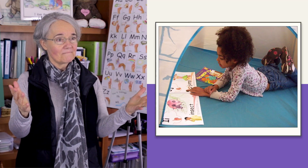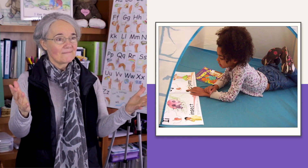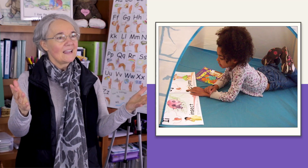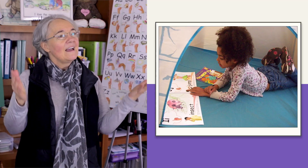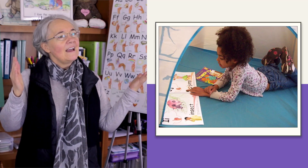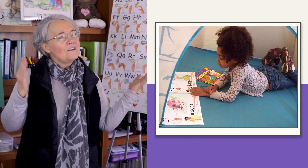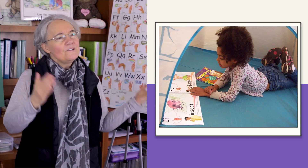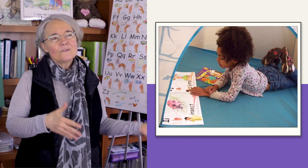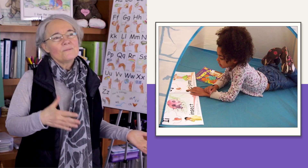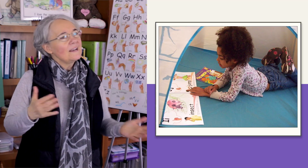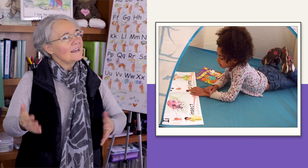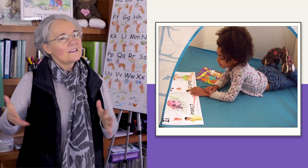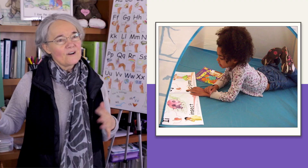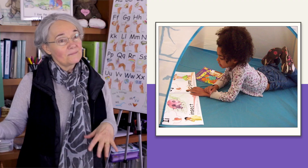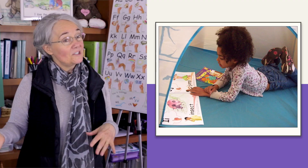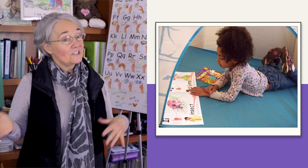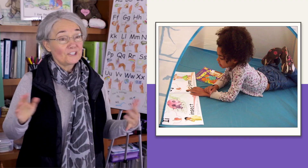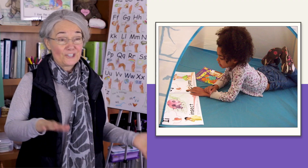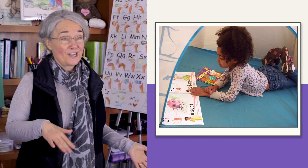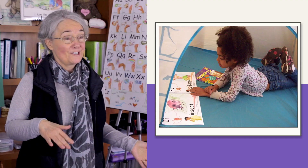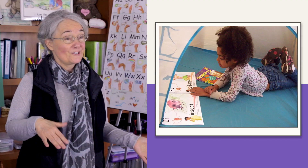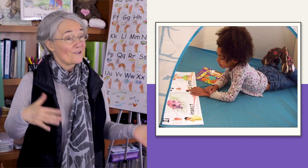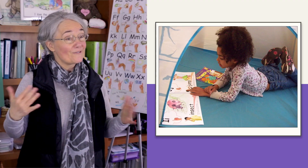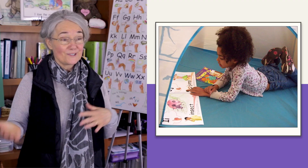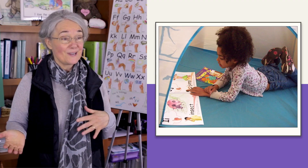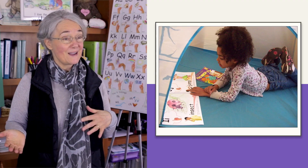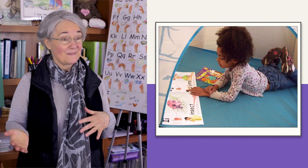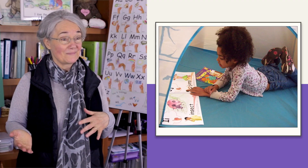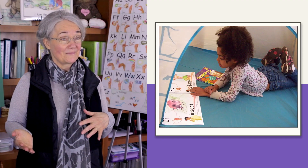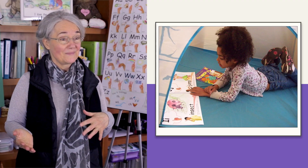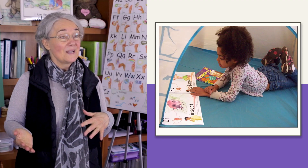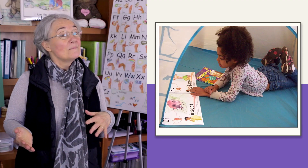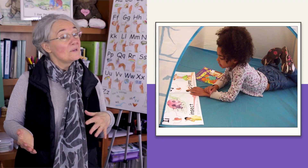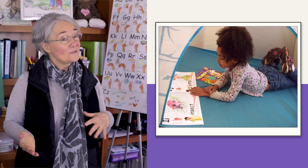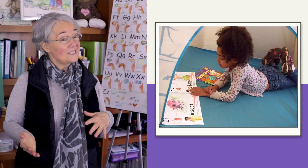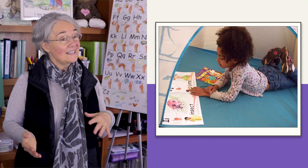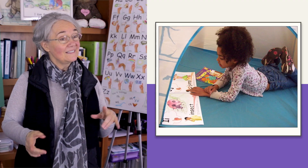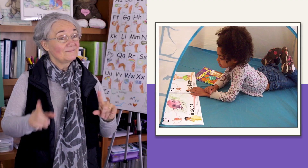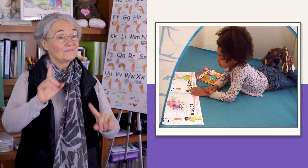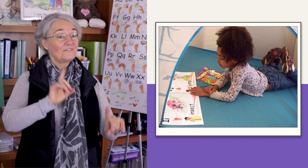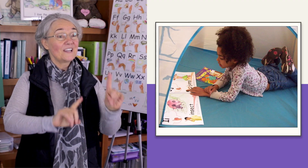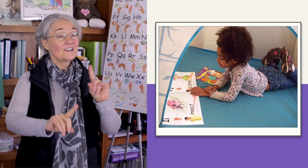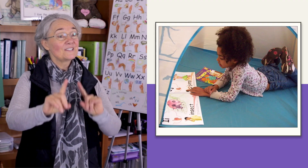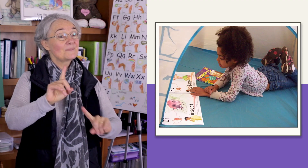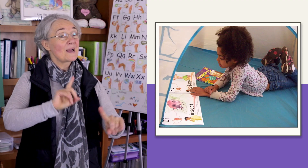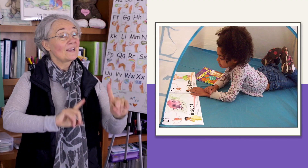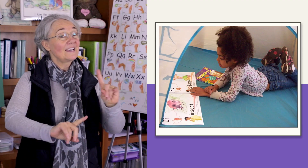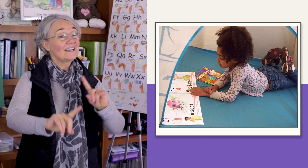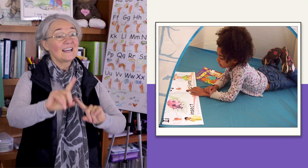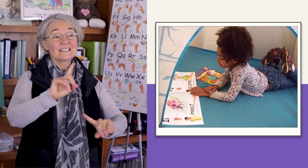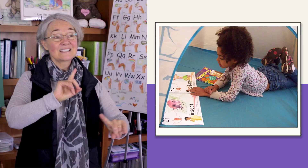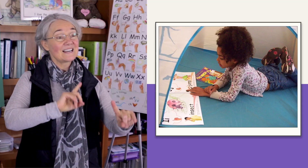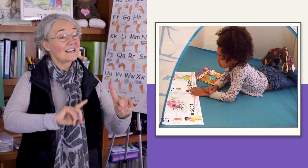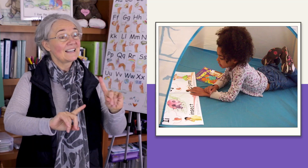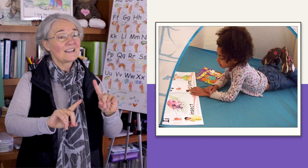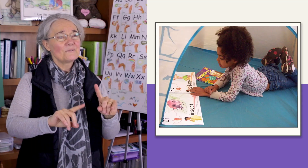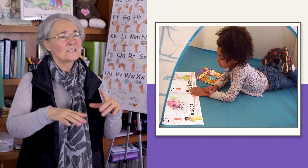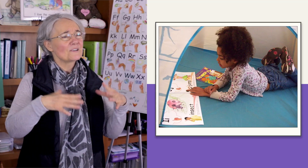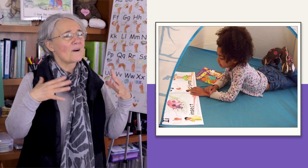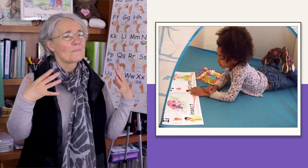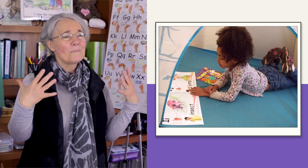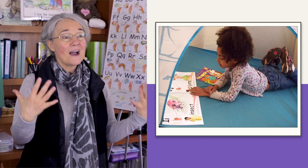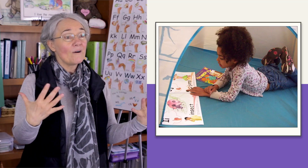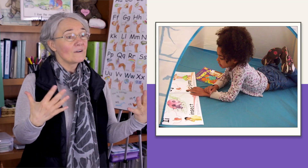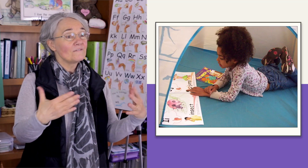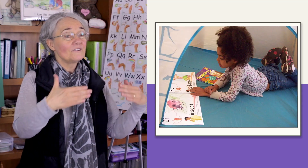program. New reading adoptions change over time. Music, fingerspelling, and sign